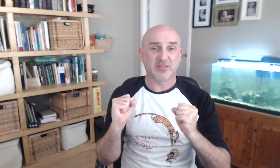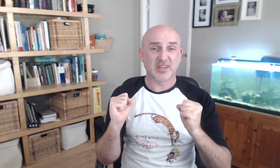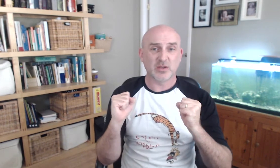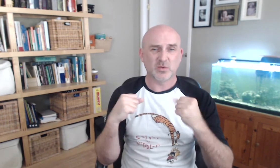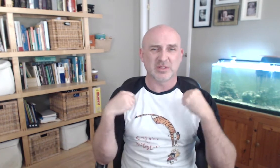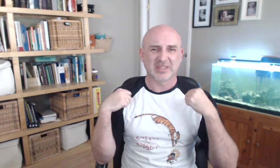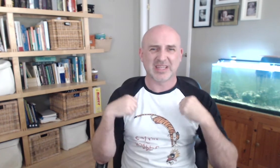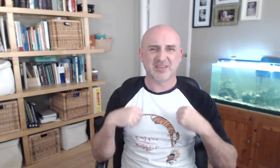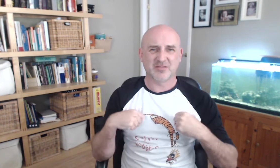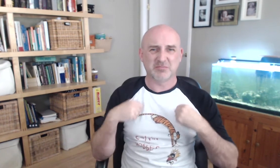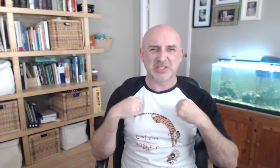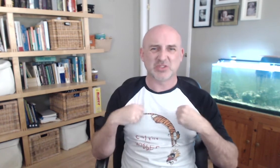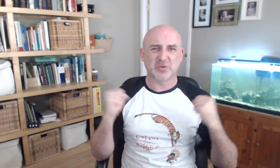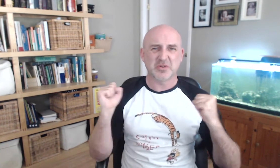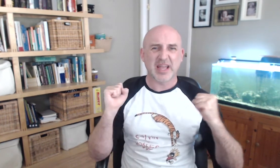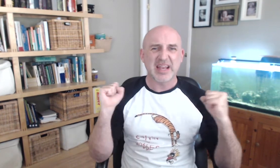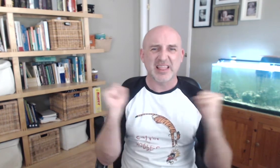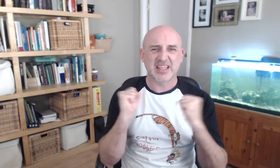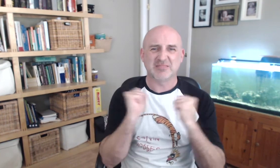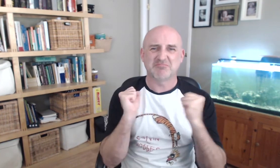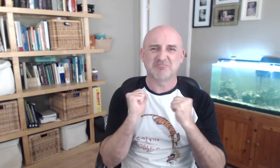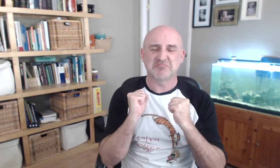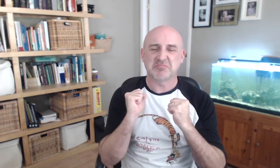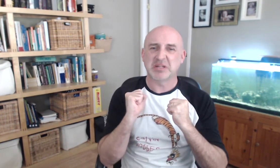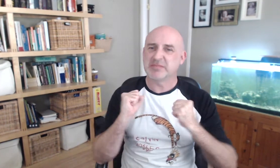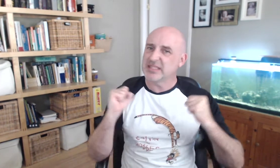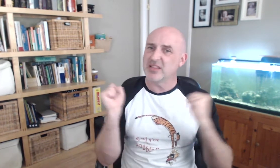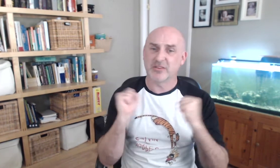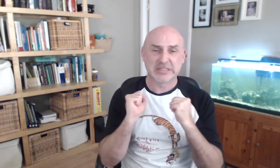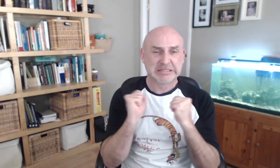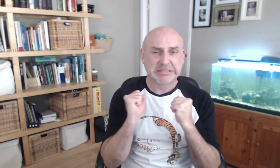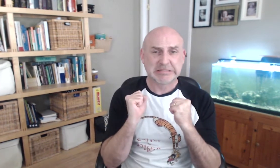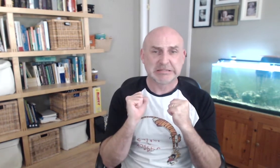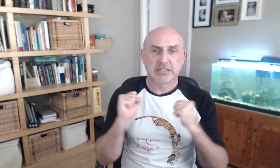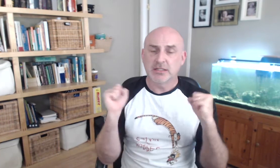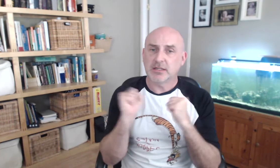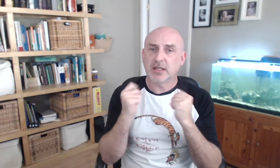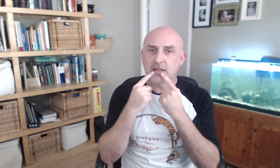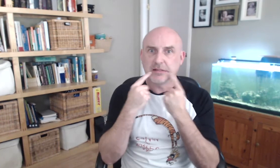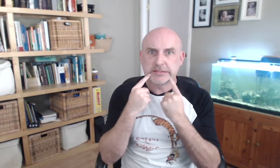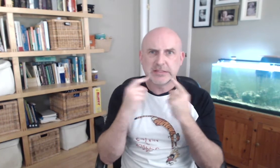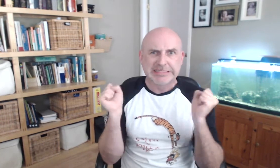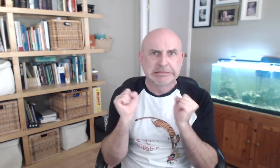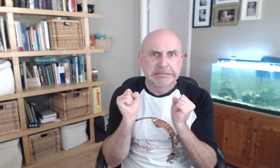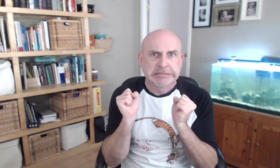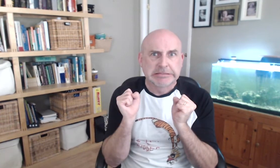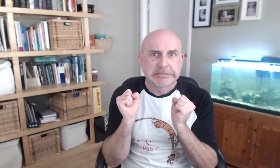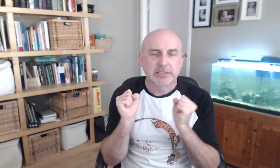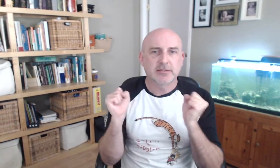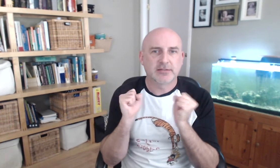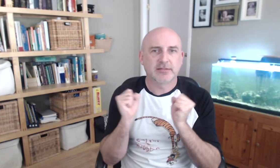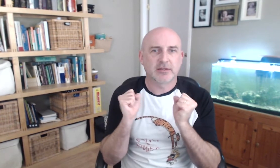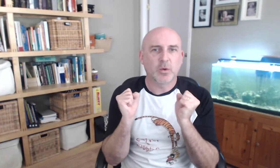of you, kind of mid-shoulder height, and then bring them together and kind of do the cold